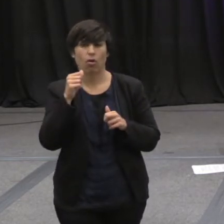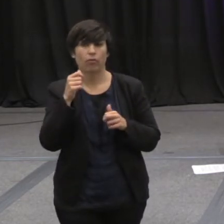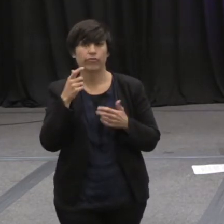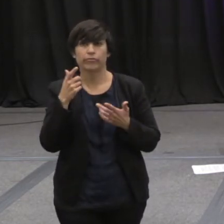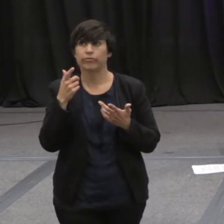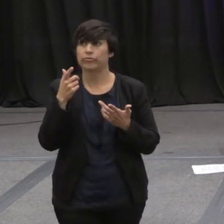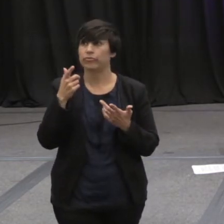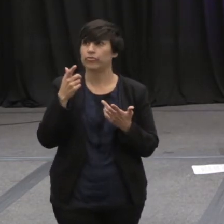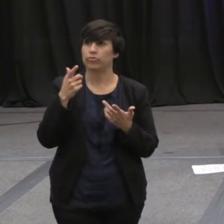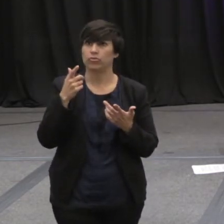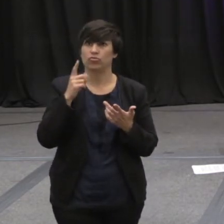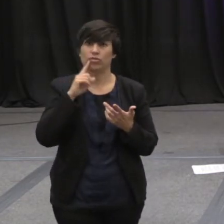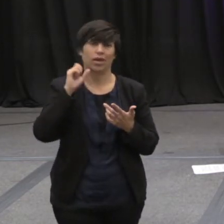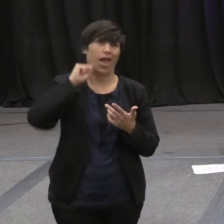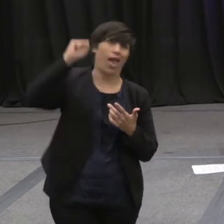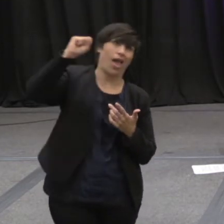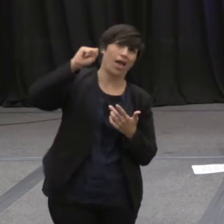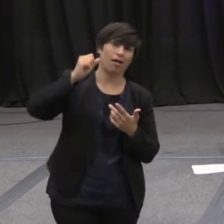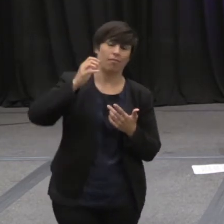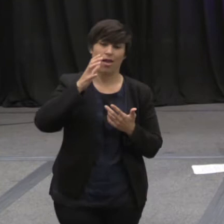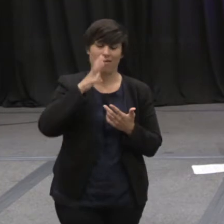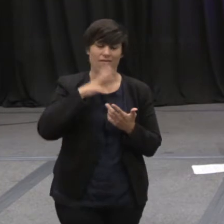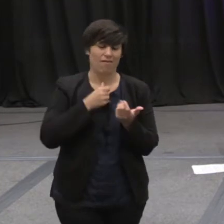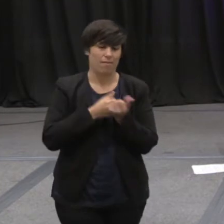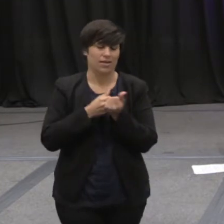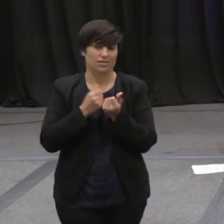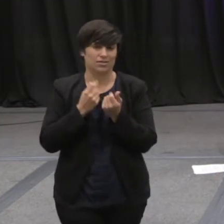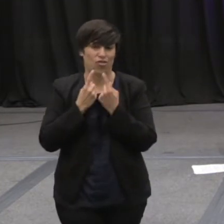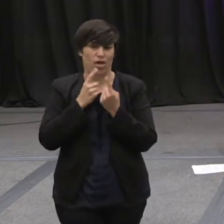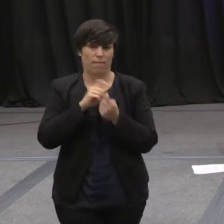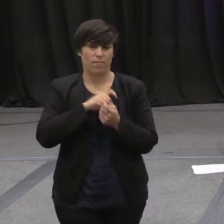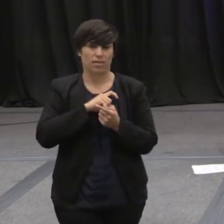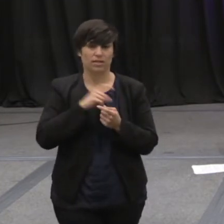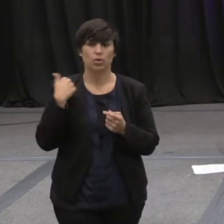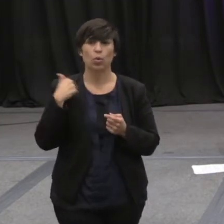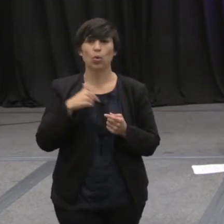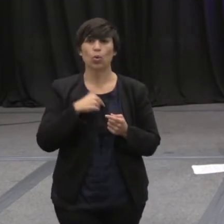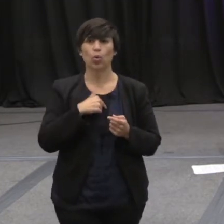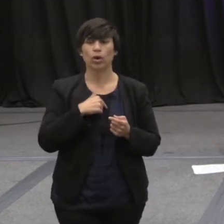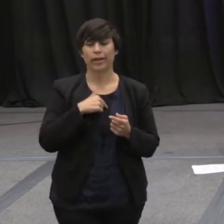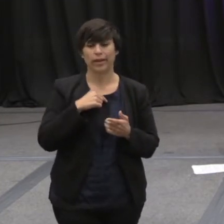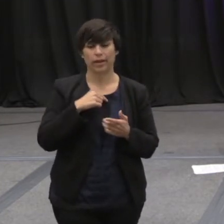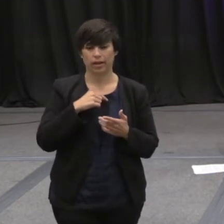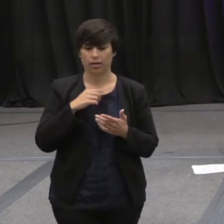care. We were all kids once. We all played doctor or